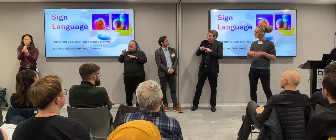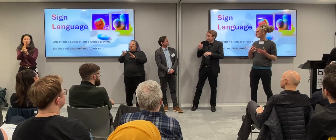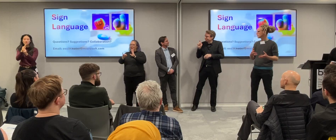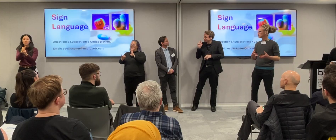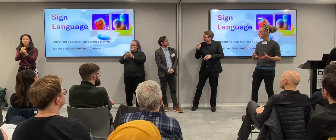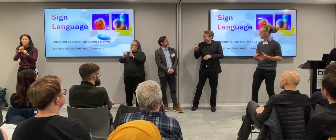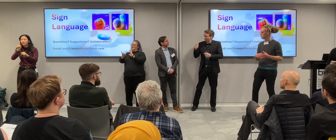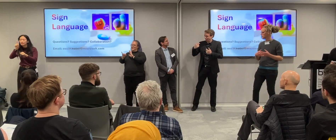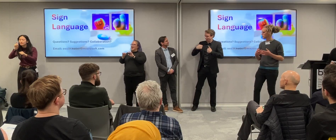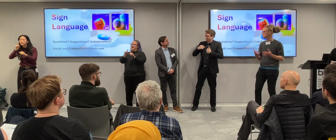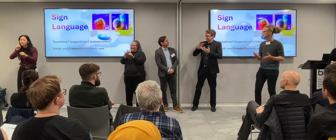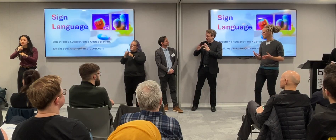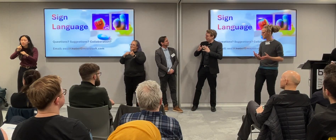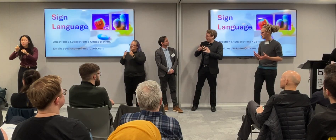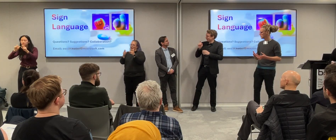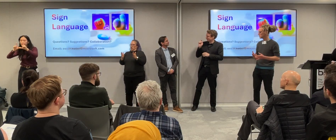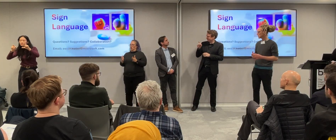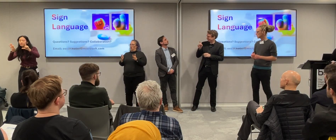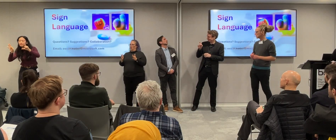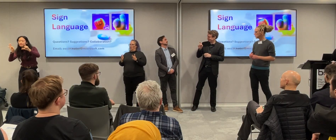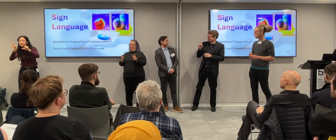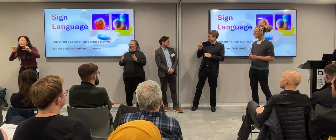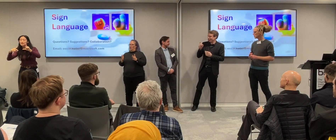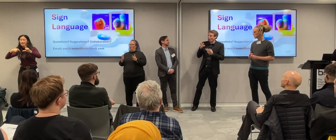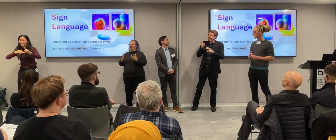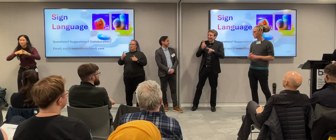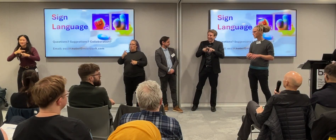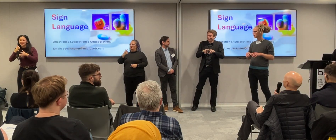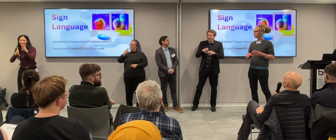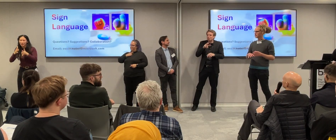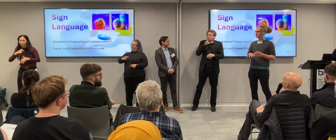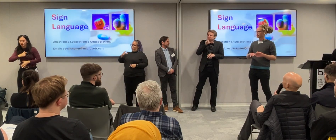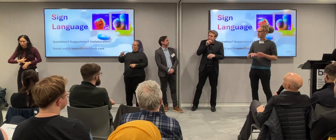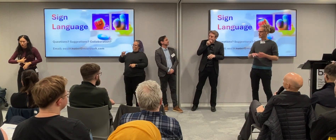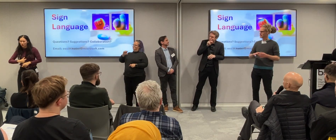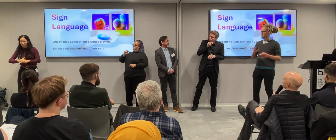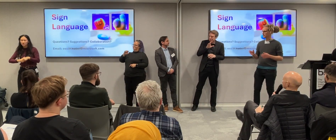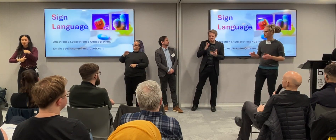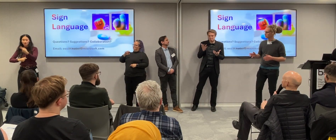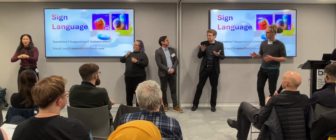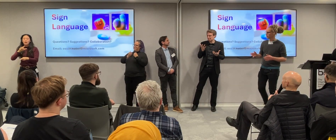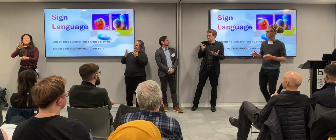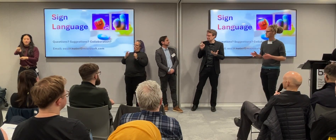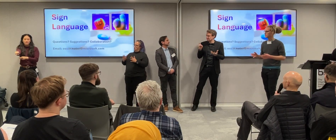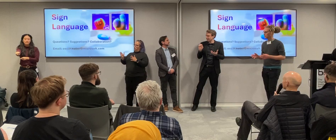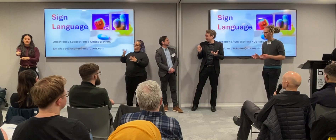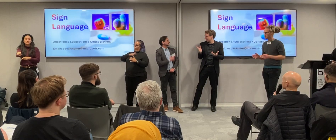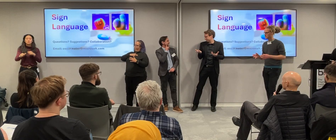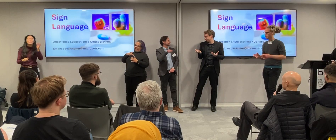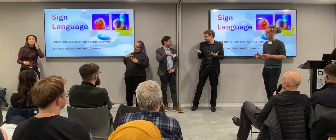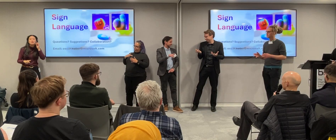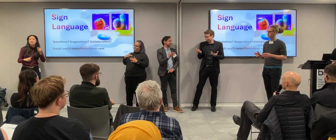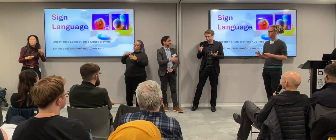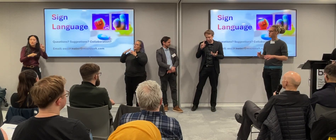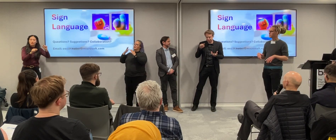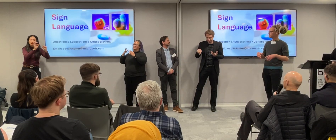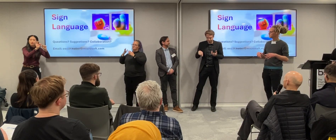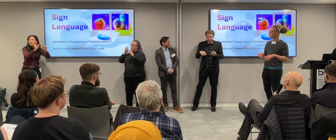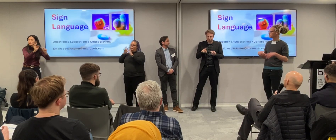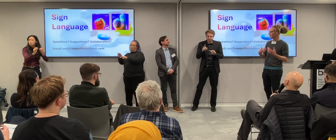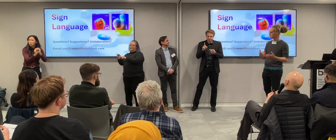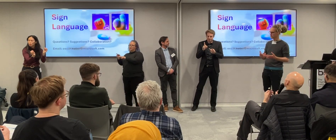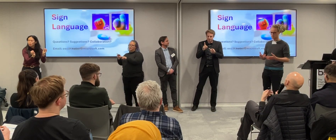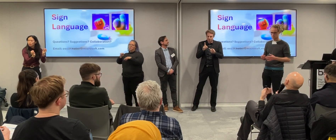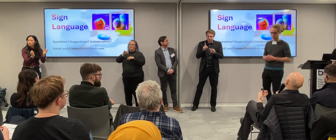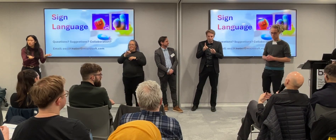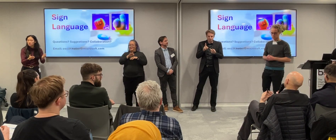So it does not run for speakers in the meeting. Okay. Then the second question that you asked is like if you